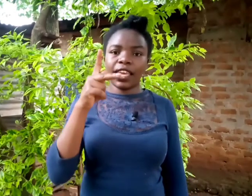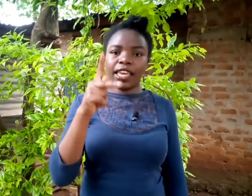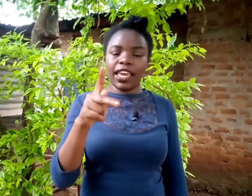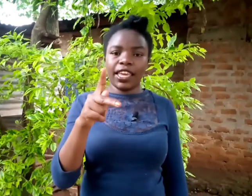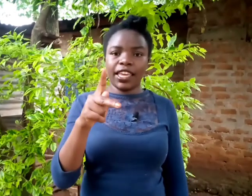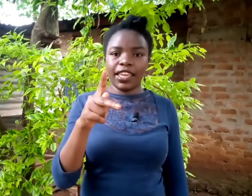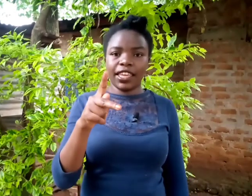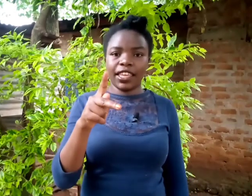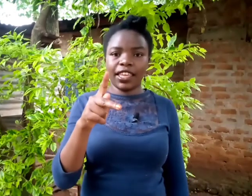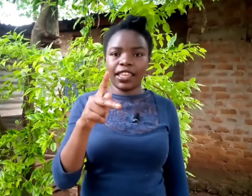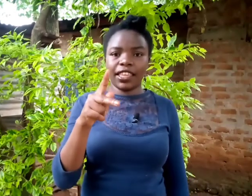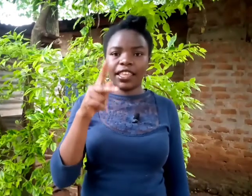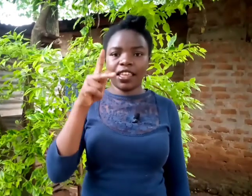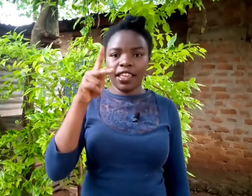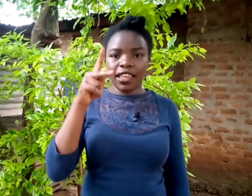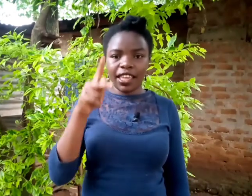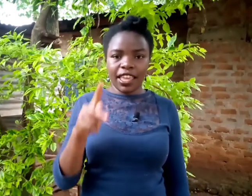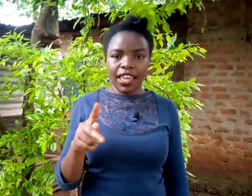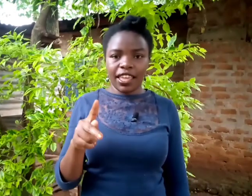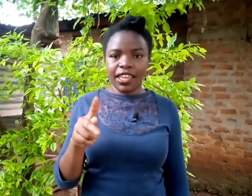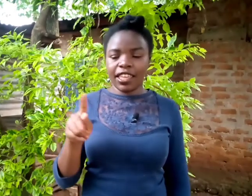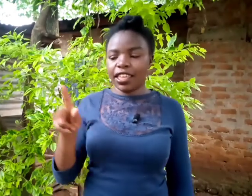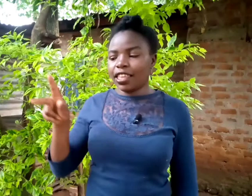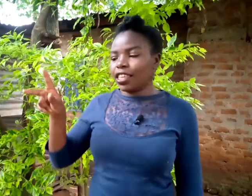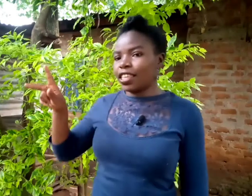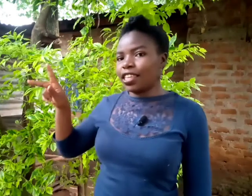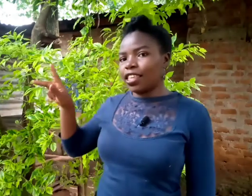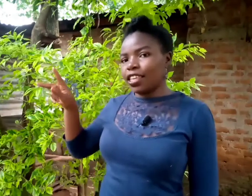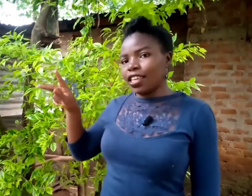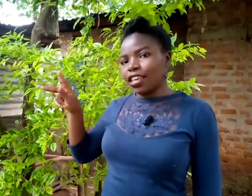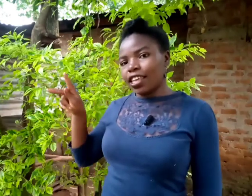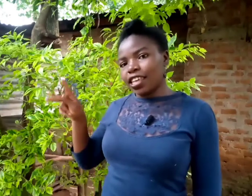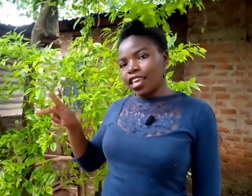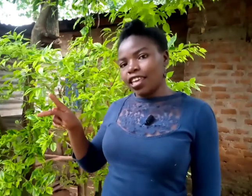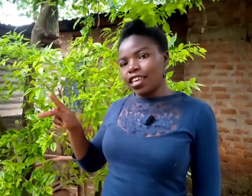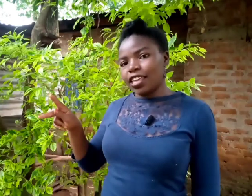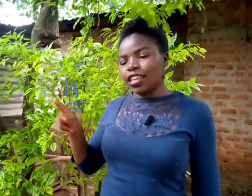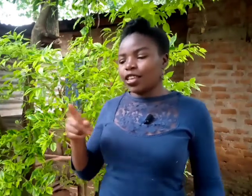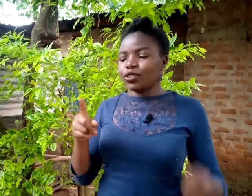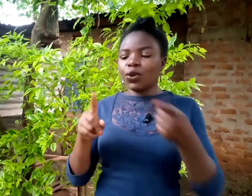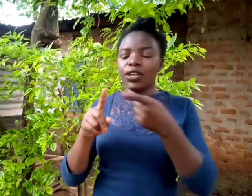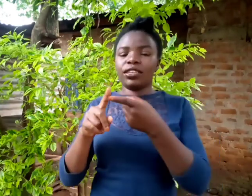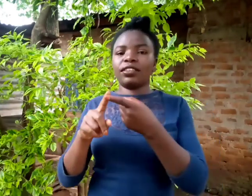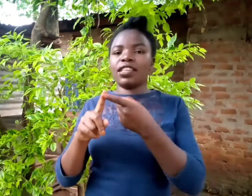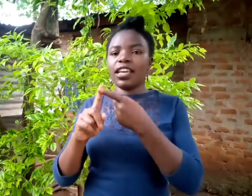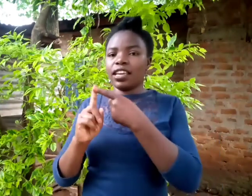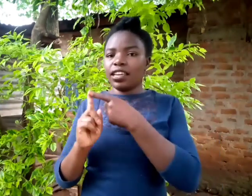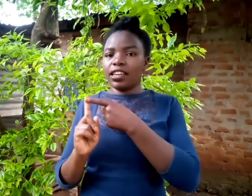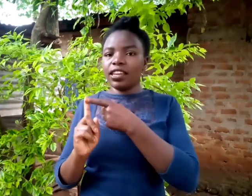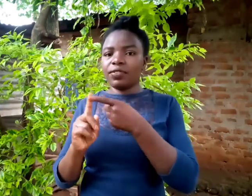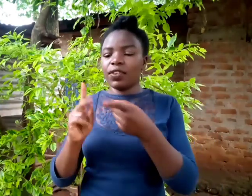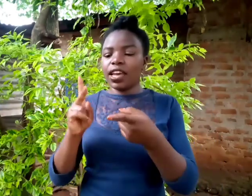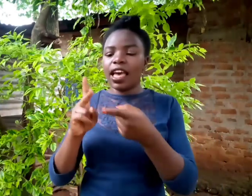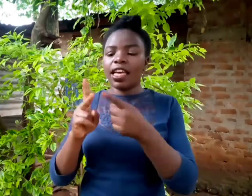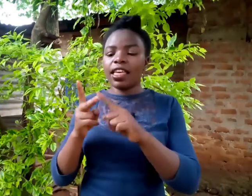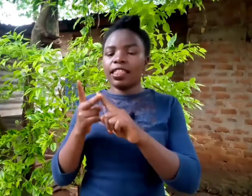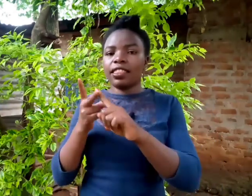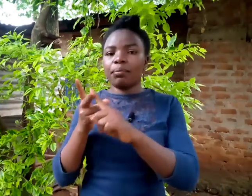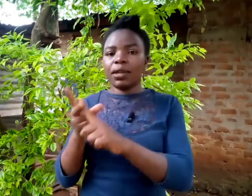K. K. K. So it is the index finger, the middle